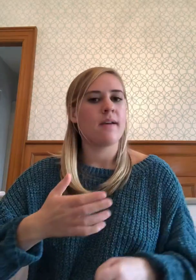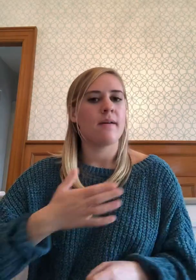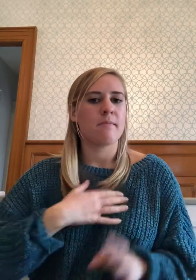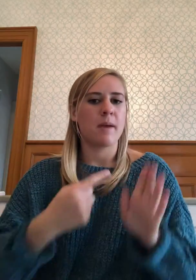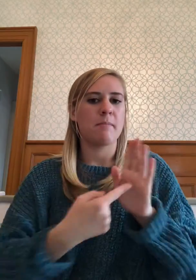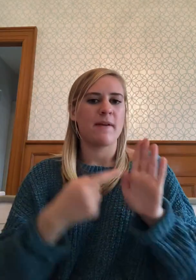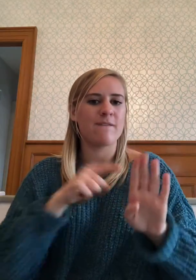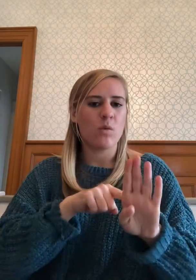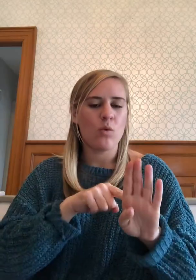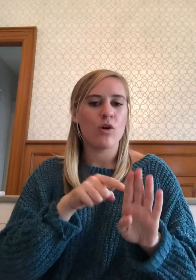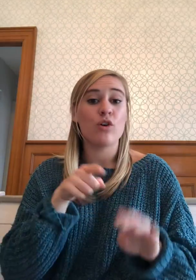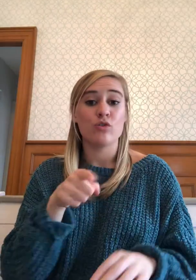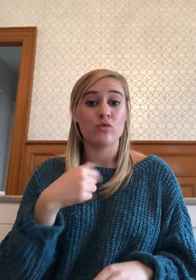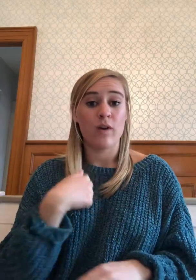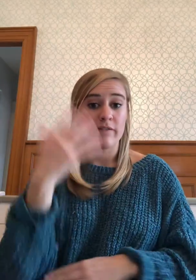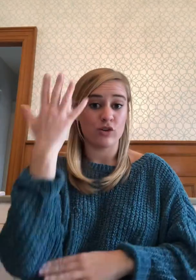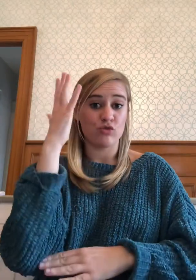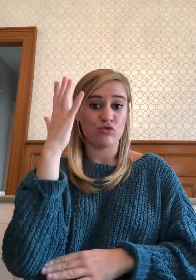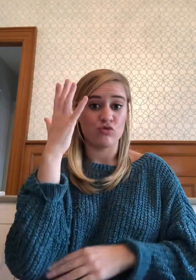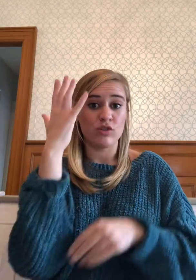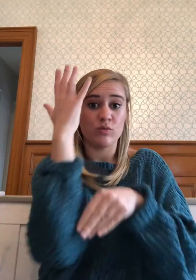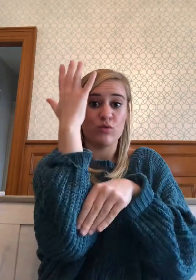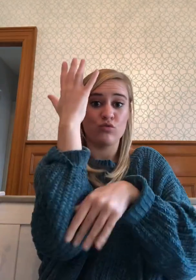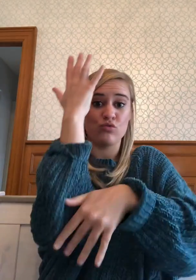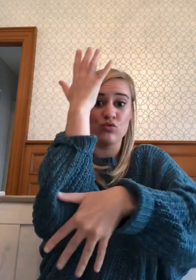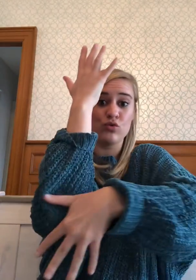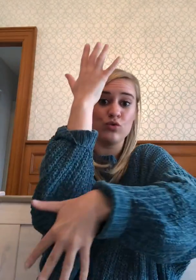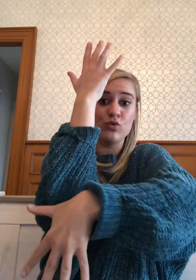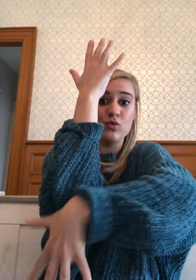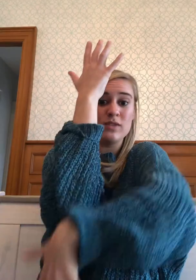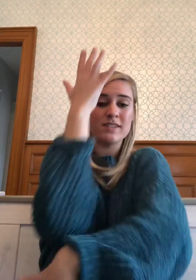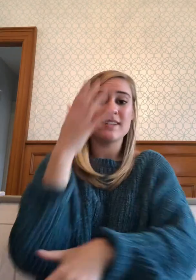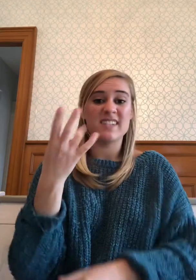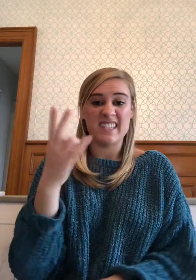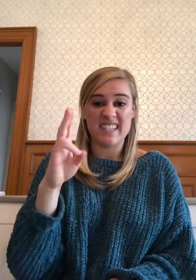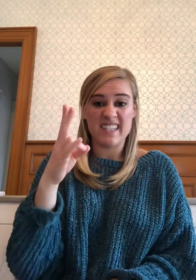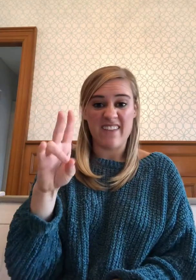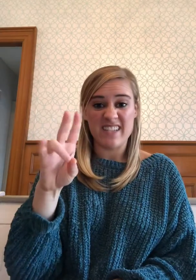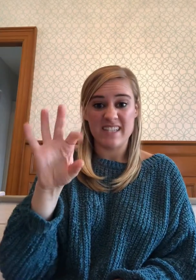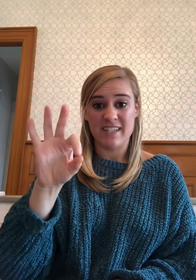that's 17 feet in the ground, and now it's